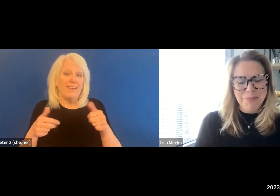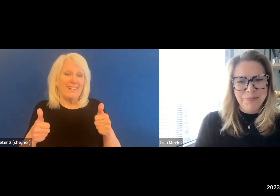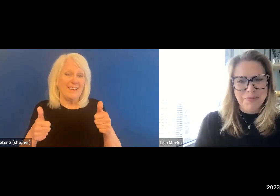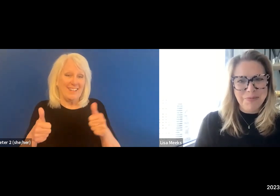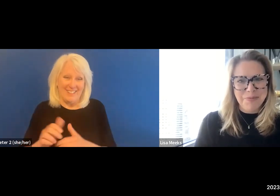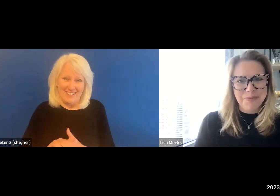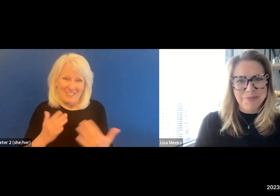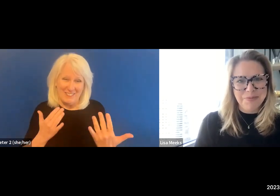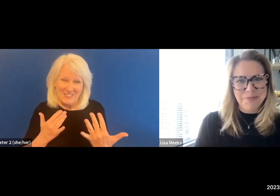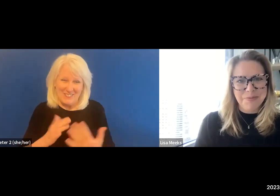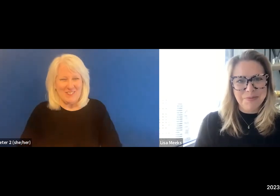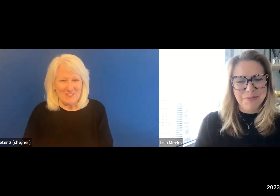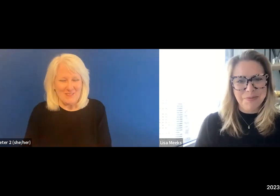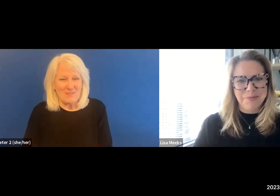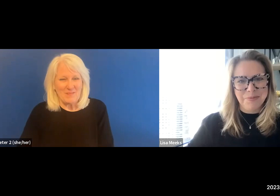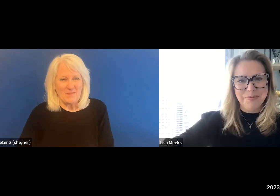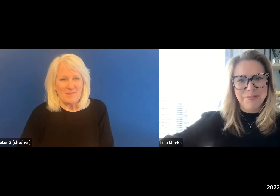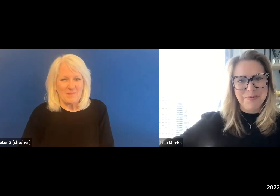room.